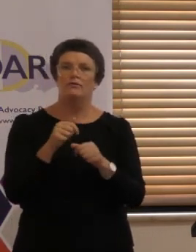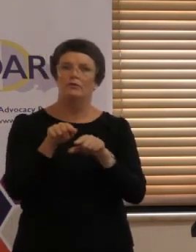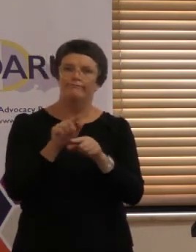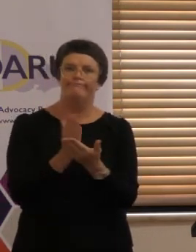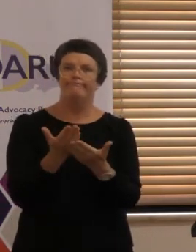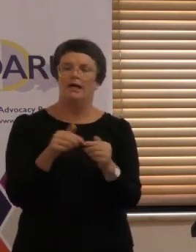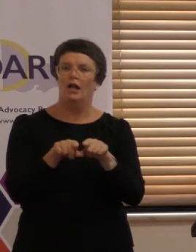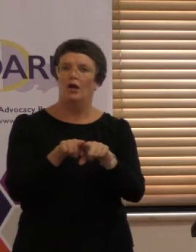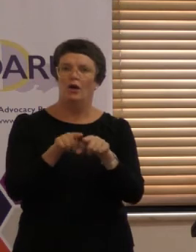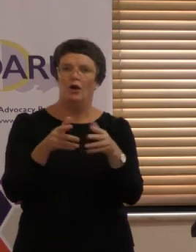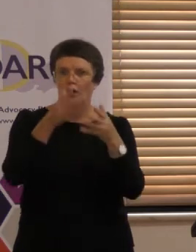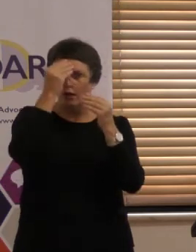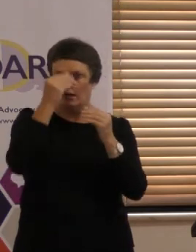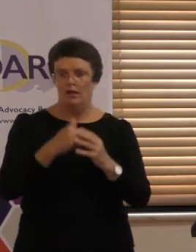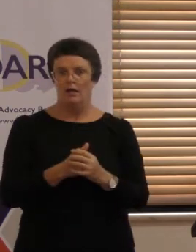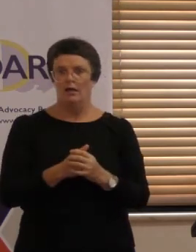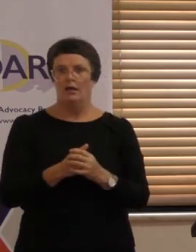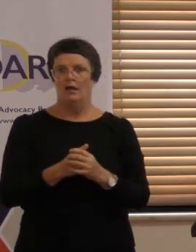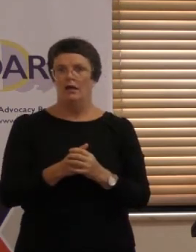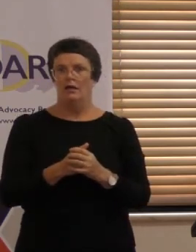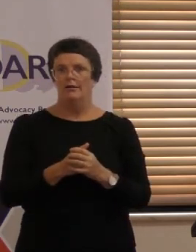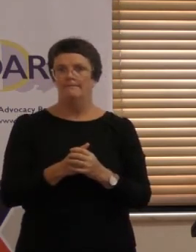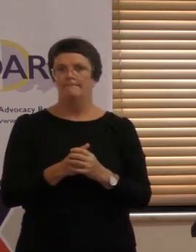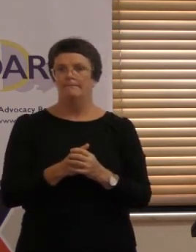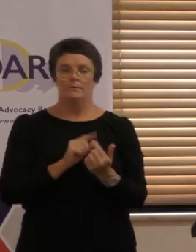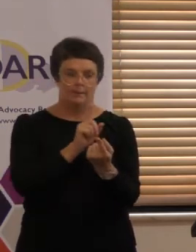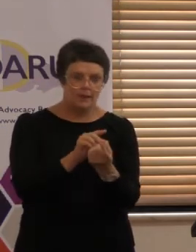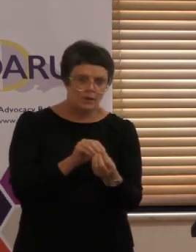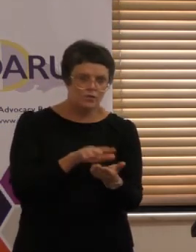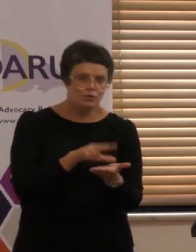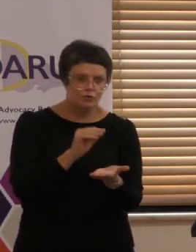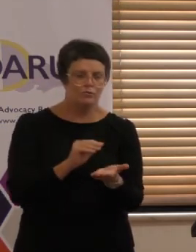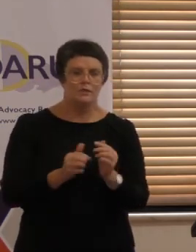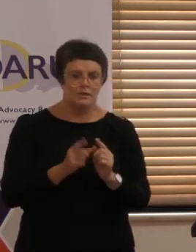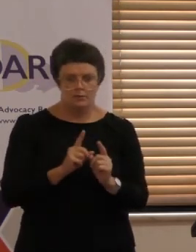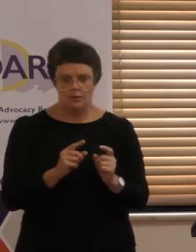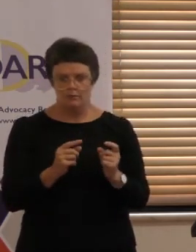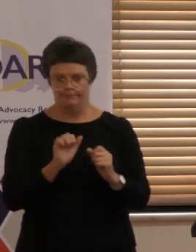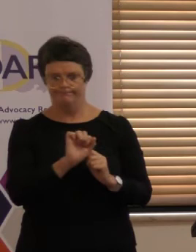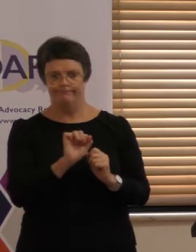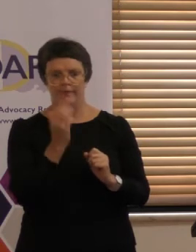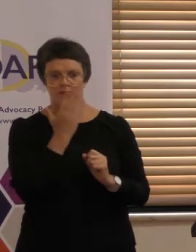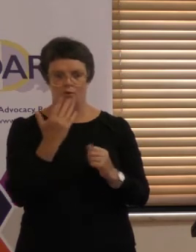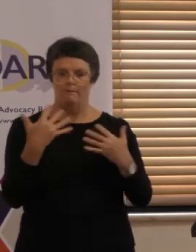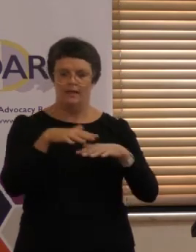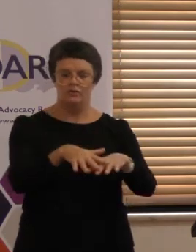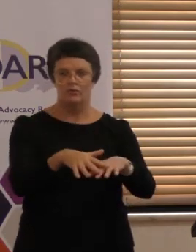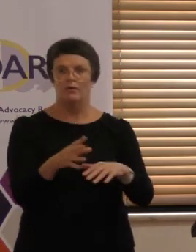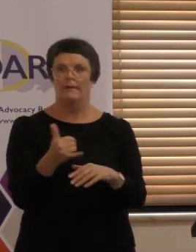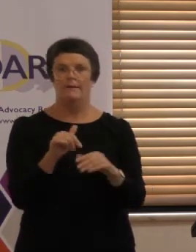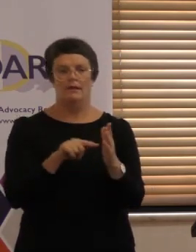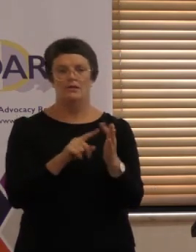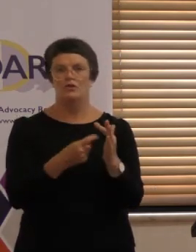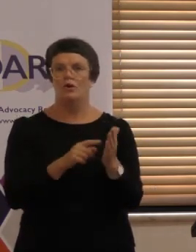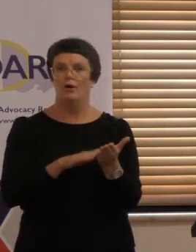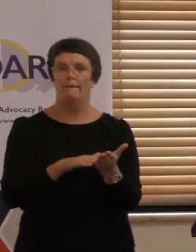see students who are in mainstream settings, there's, commonly it'll be term 2 and